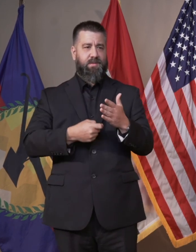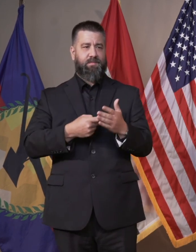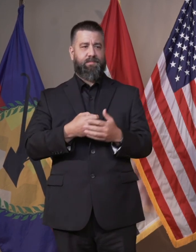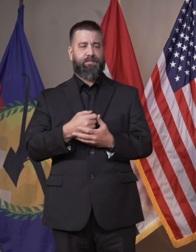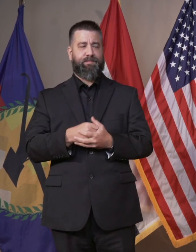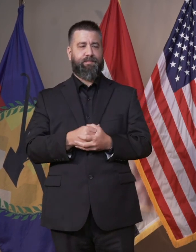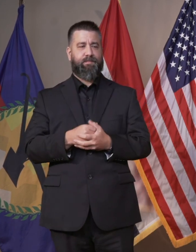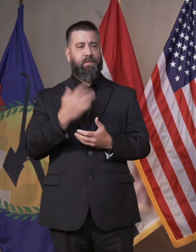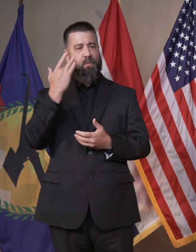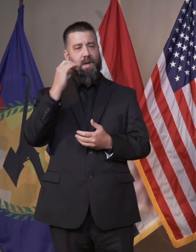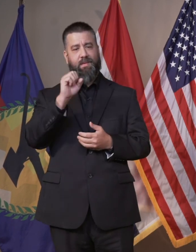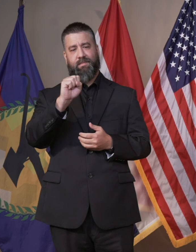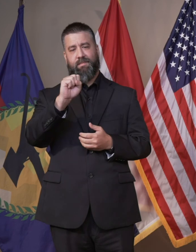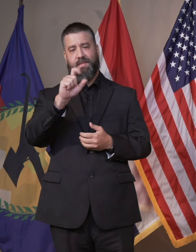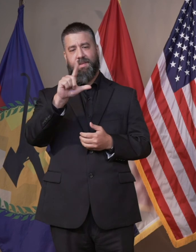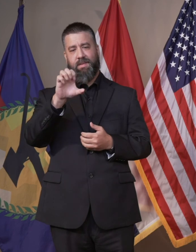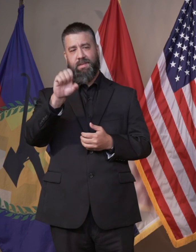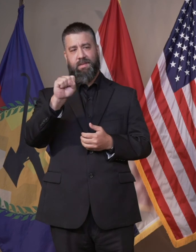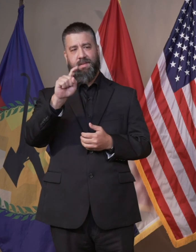of.